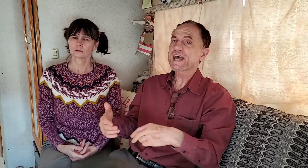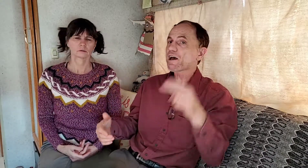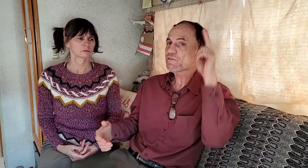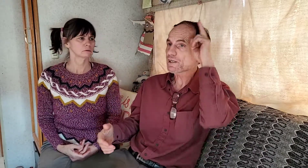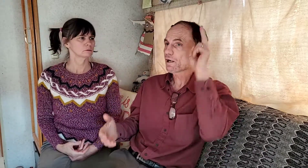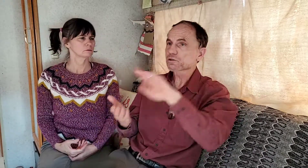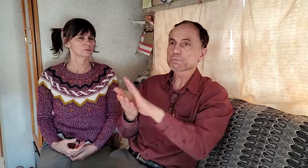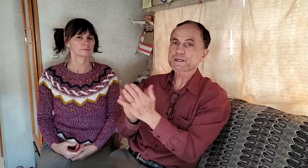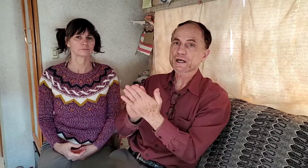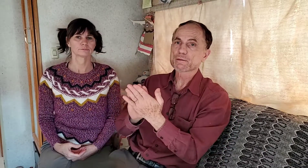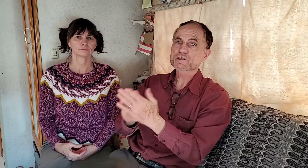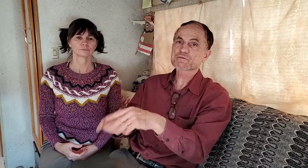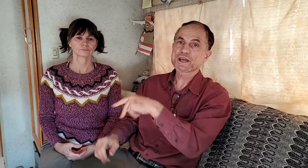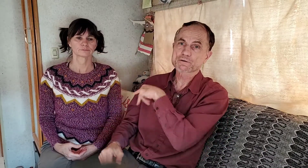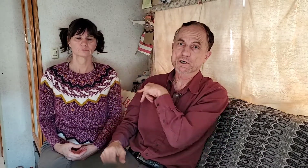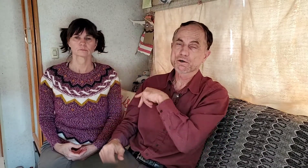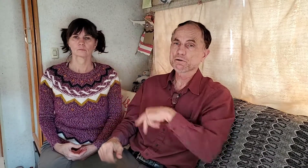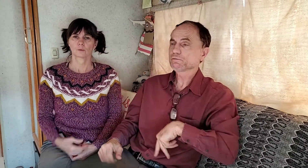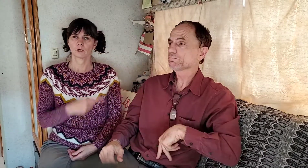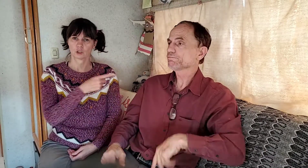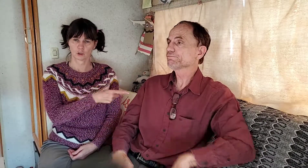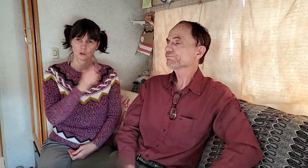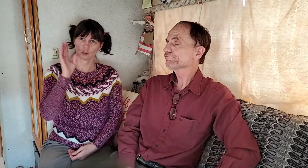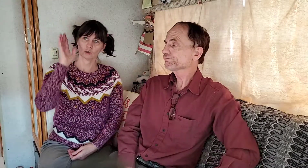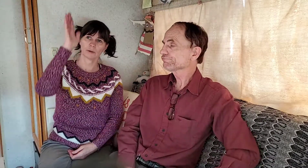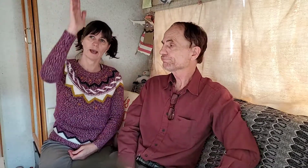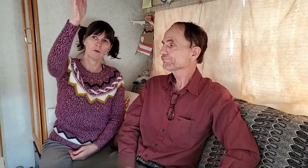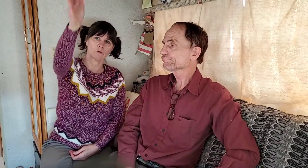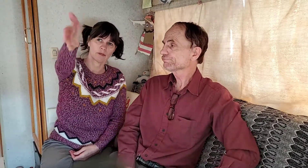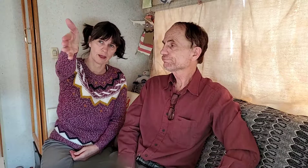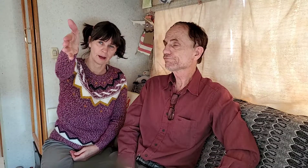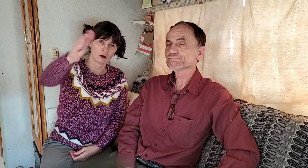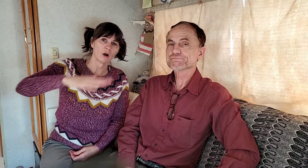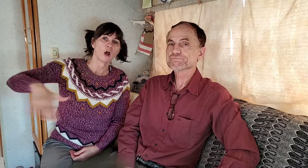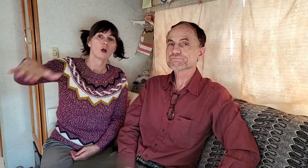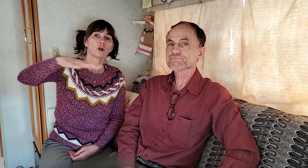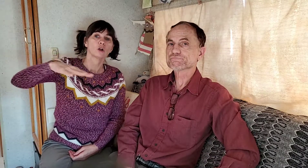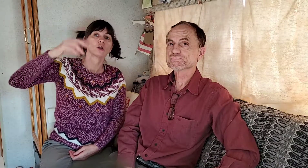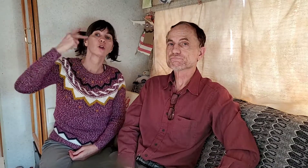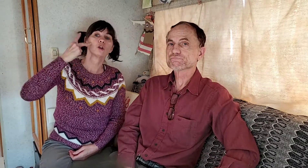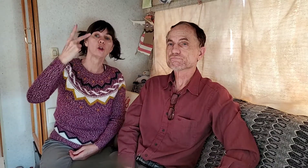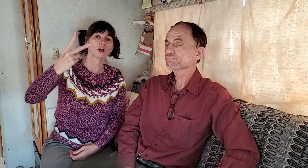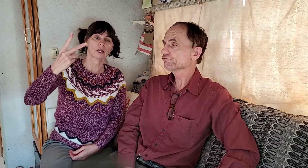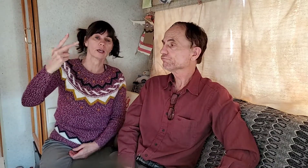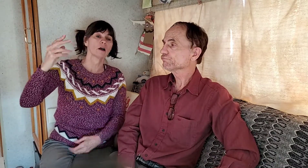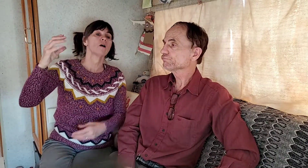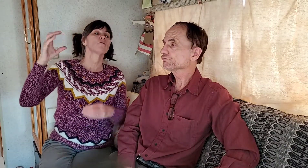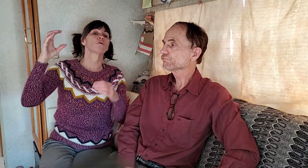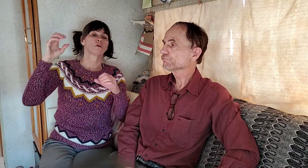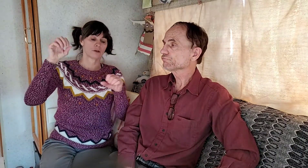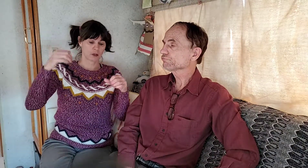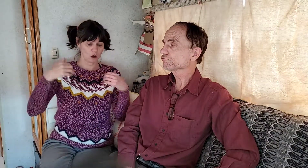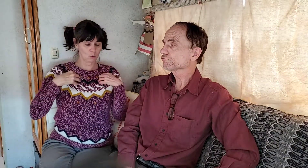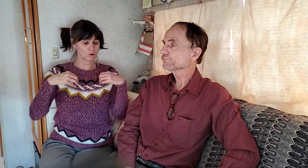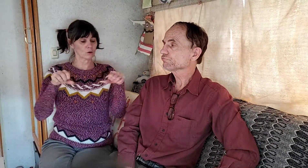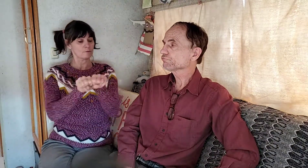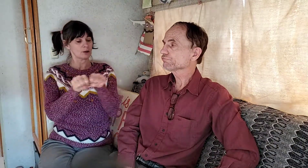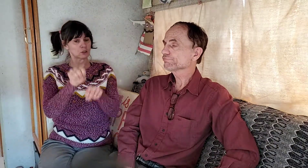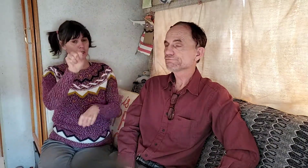daffy uncle becomes Pharaoh. But shouldn't you be out there looking for the owner of the